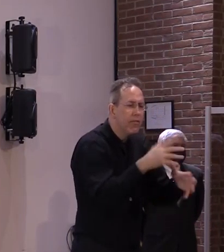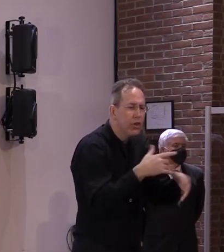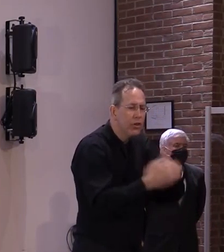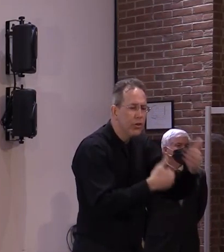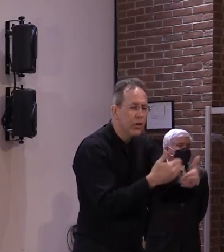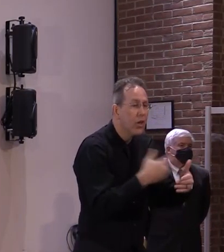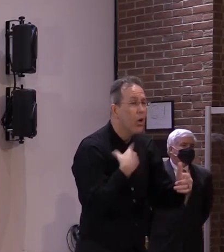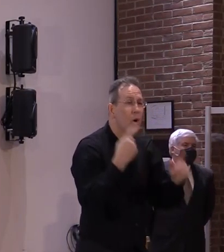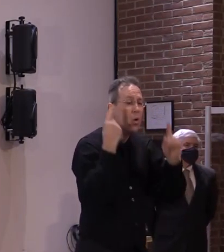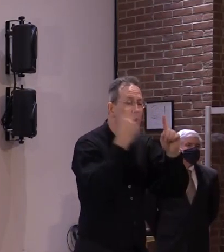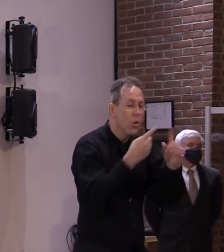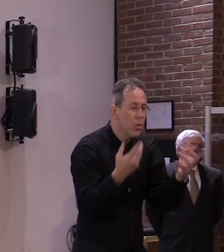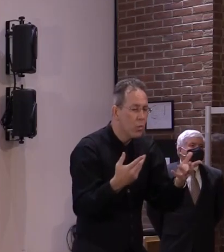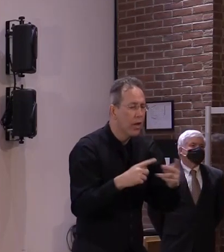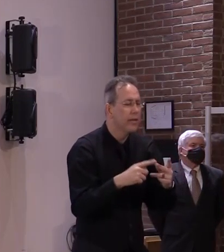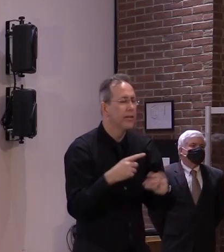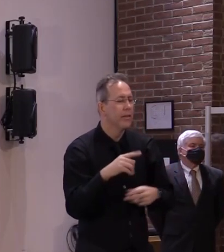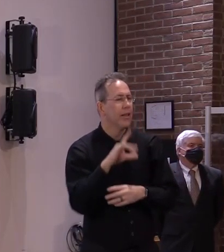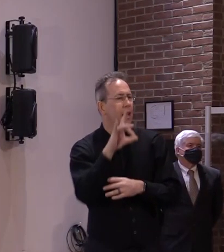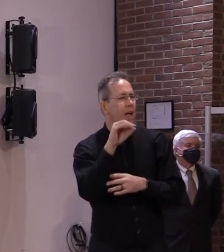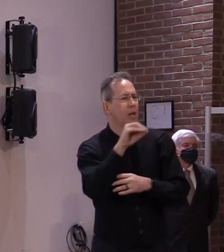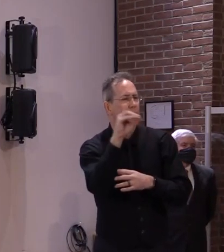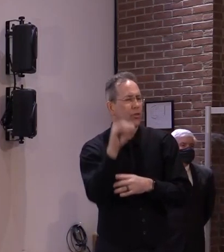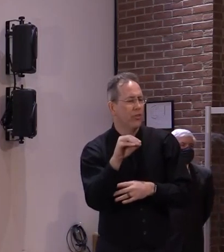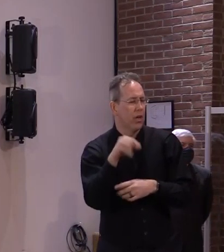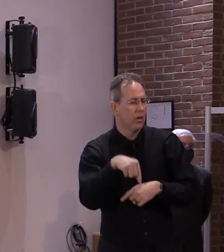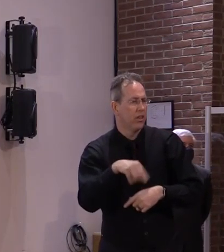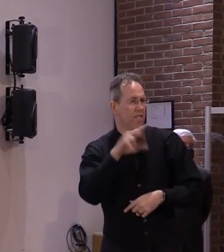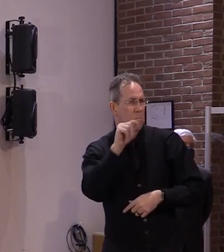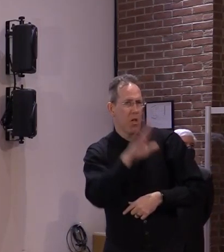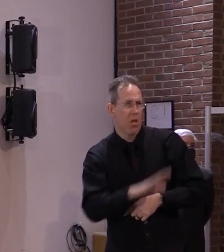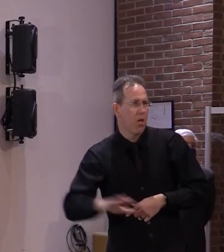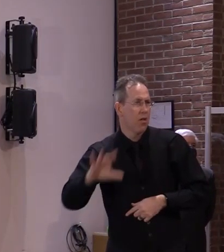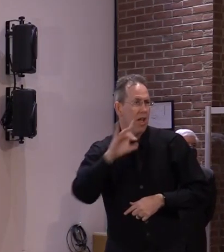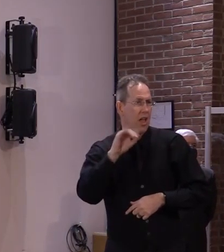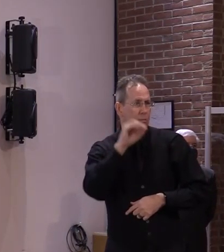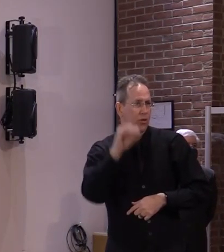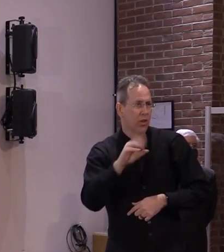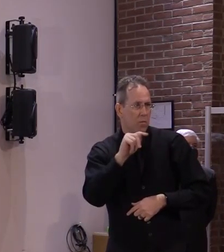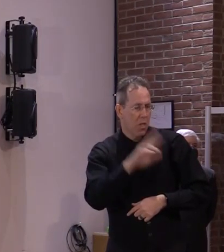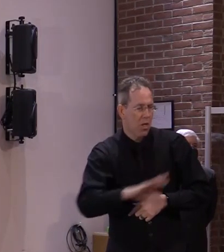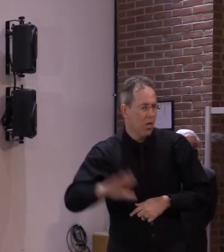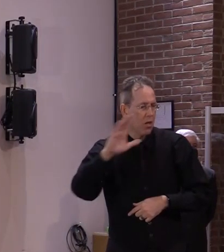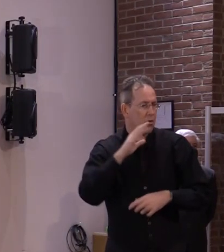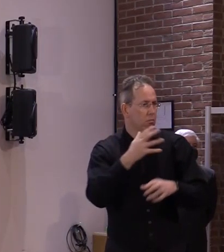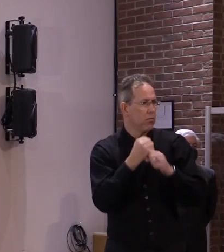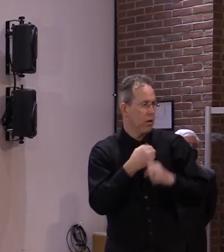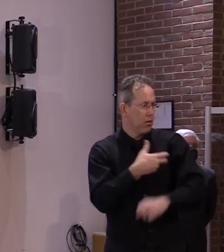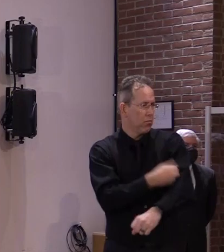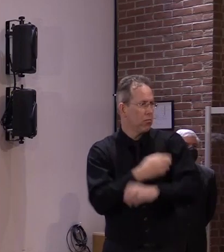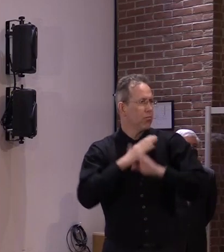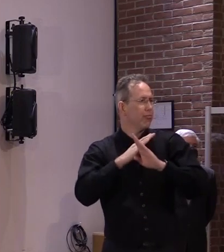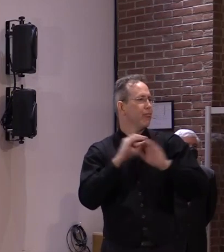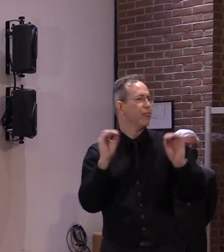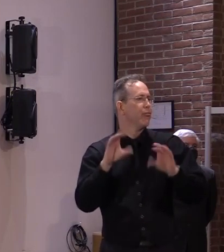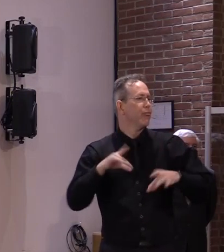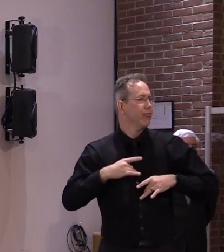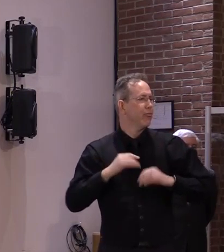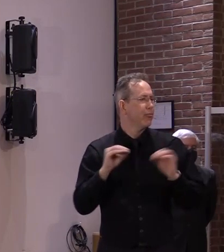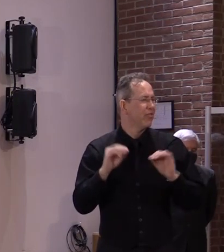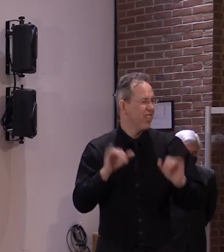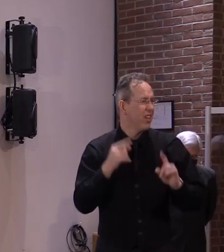less virus around to be transmitted from person to person, less chance for further mutations in virus that can lead to